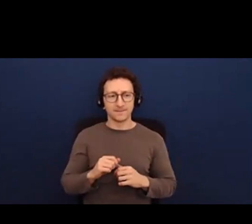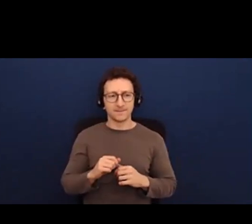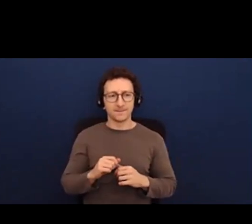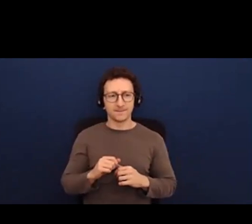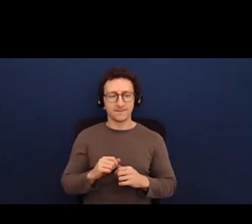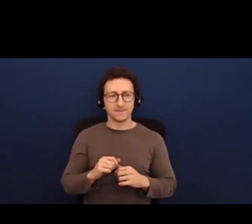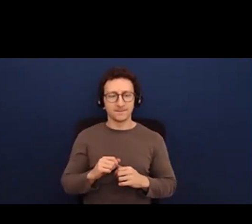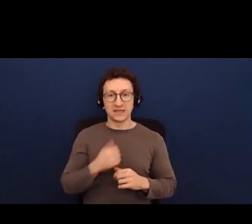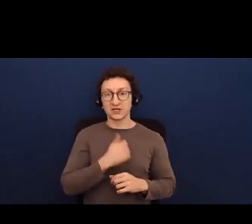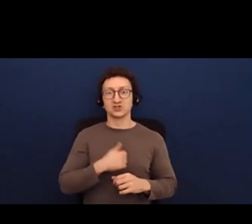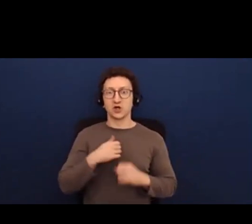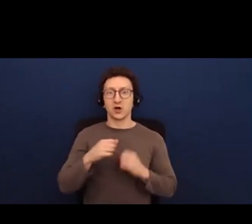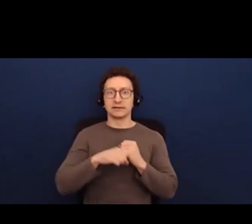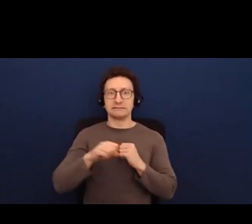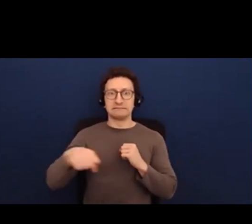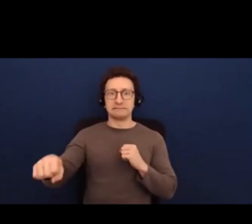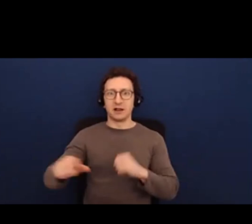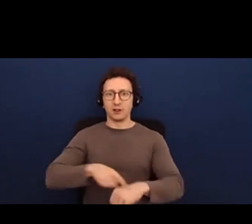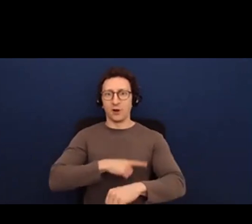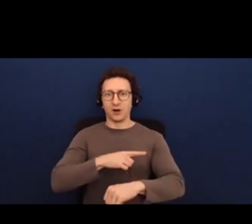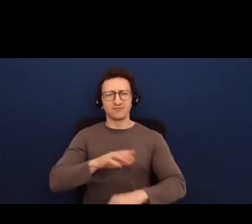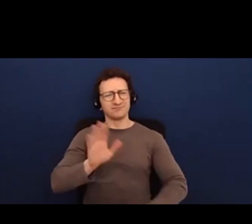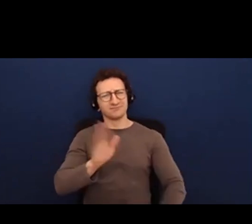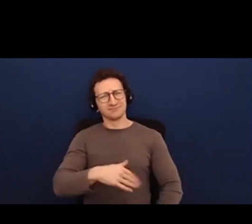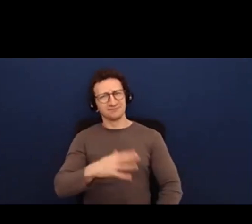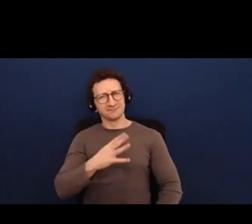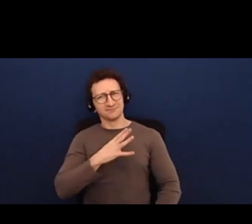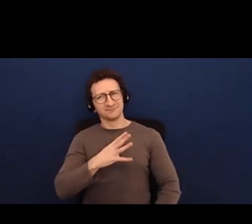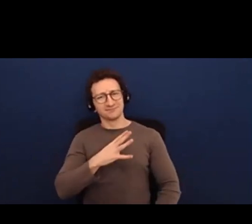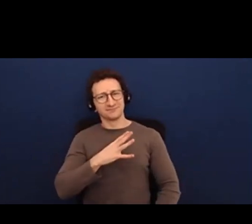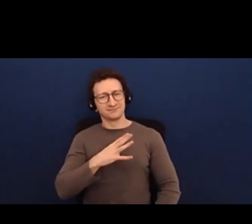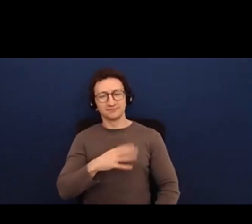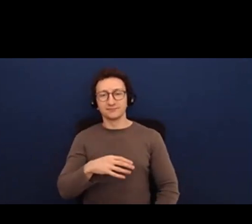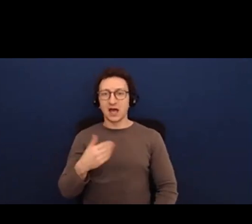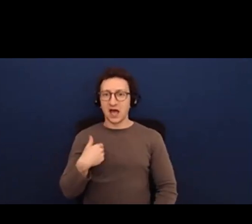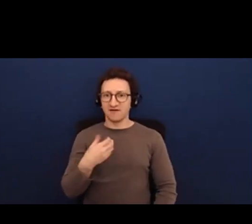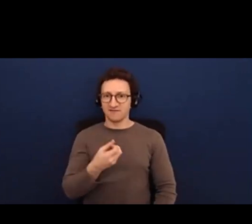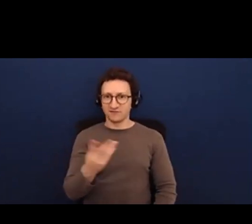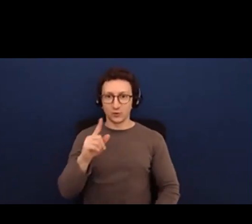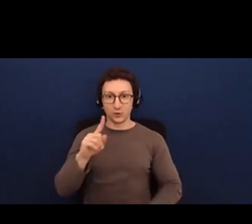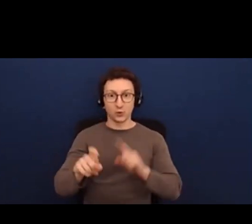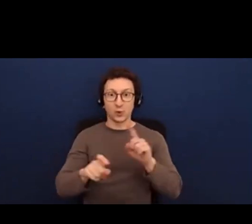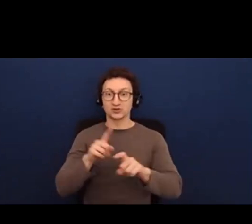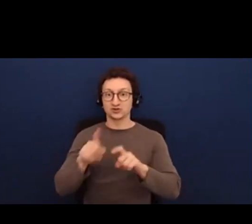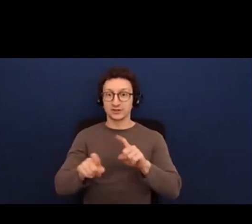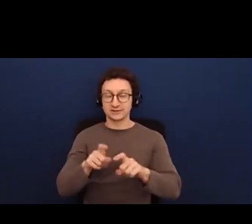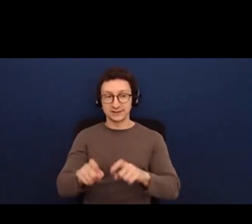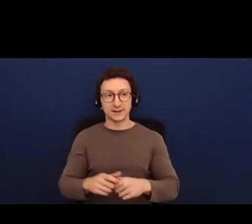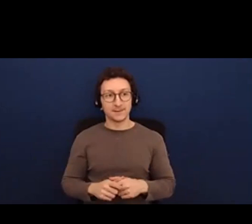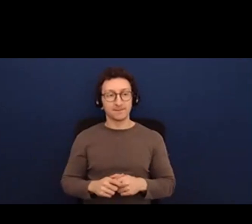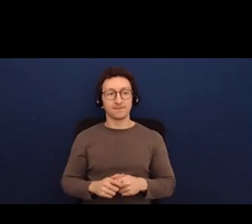I'm sorry, I went on a little bit long. Not a problem. there are several questions. So let